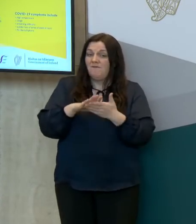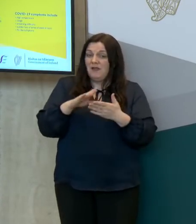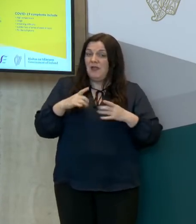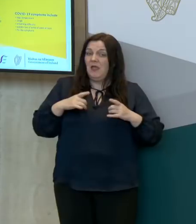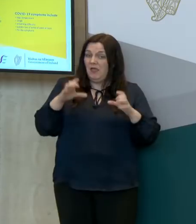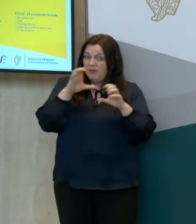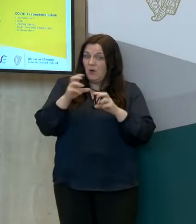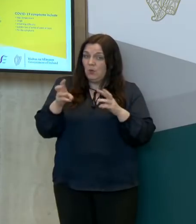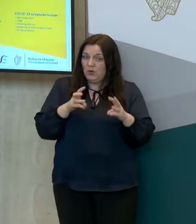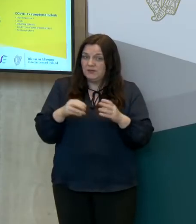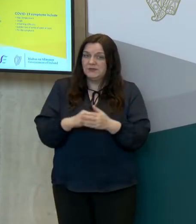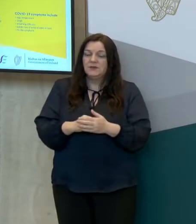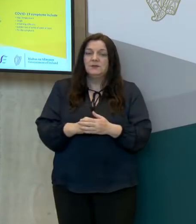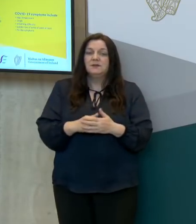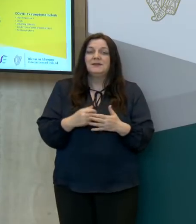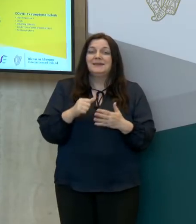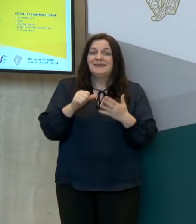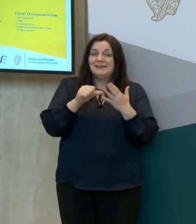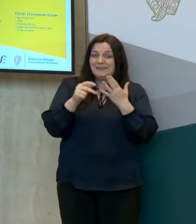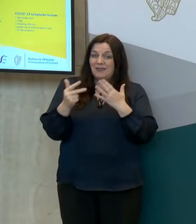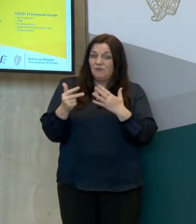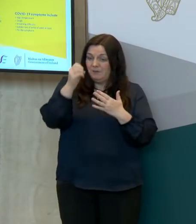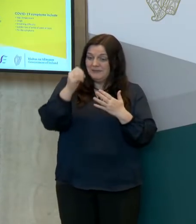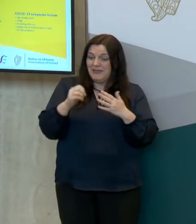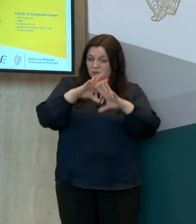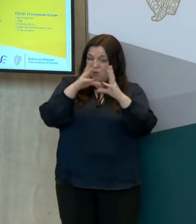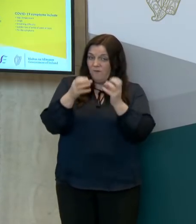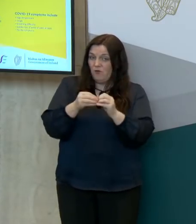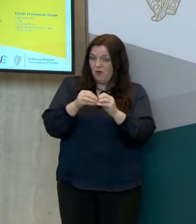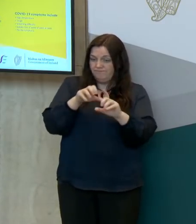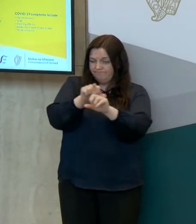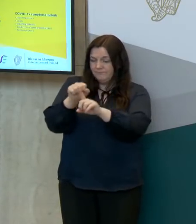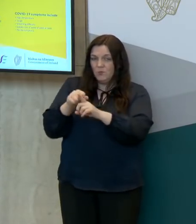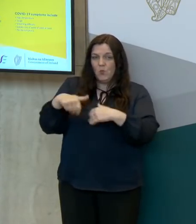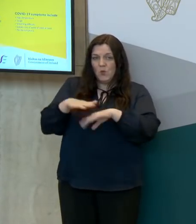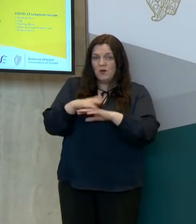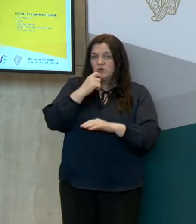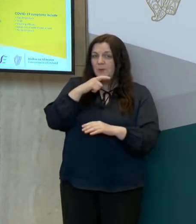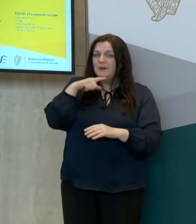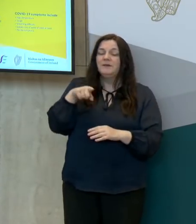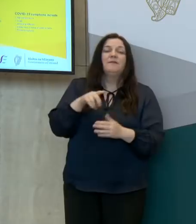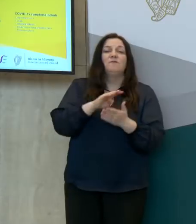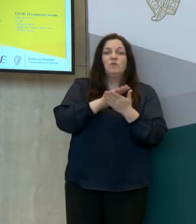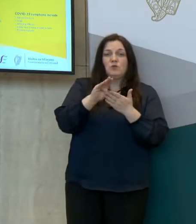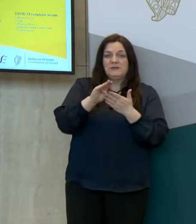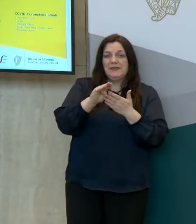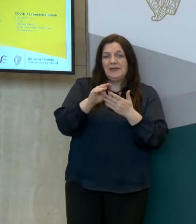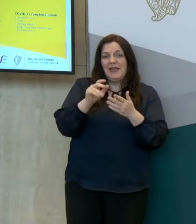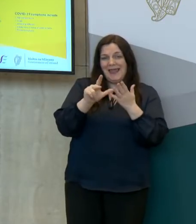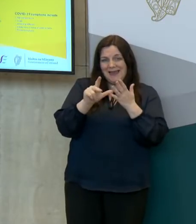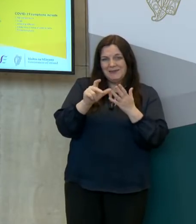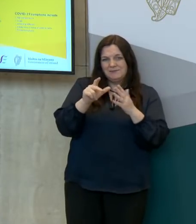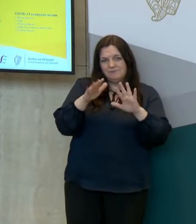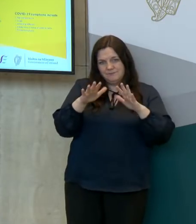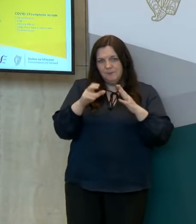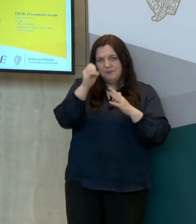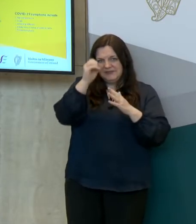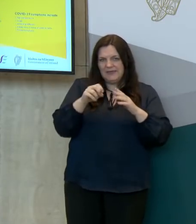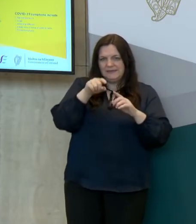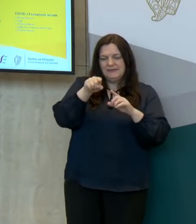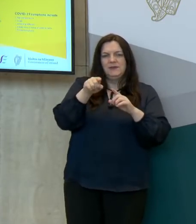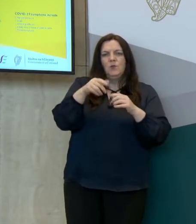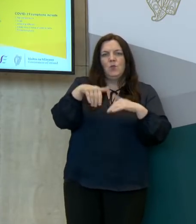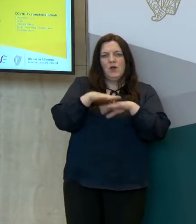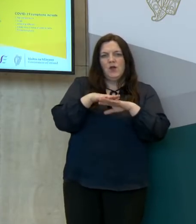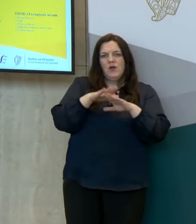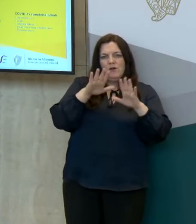116 or 63% of cases were in Dublin, with 14 or 8% in Kildare and 10 or